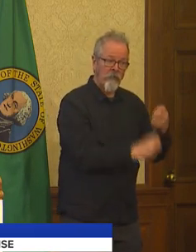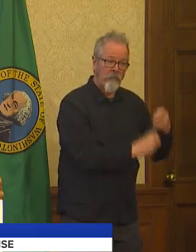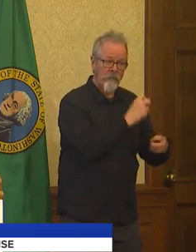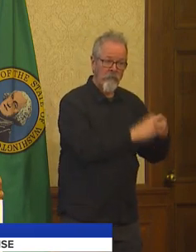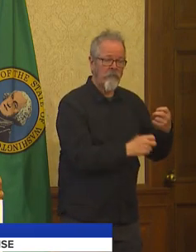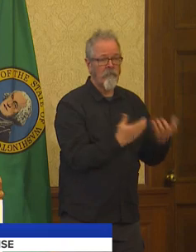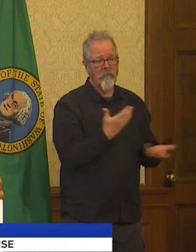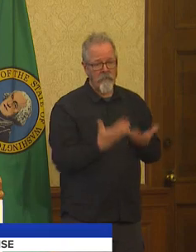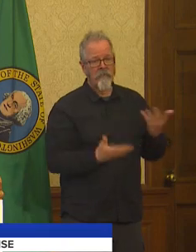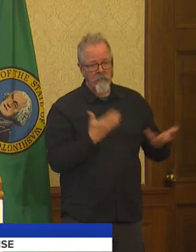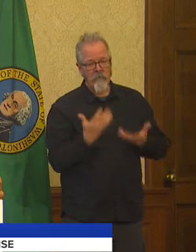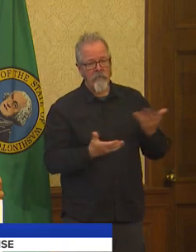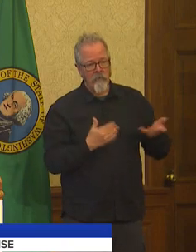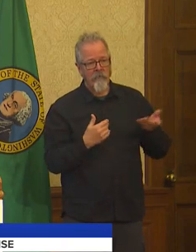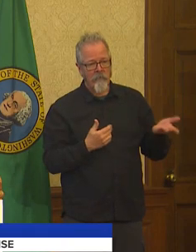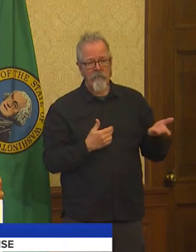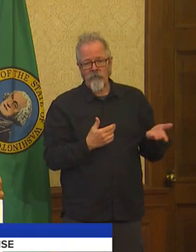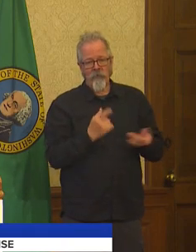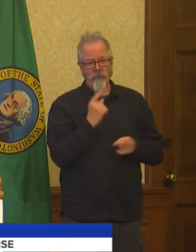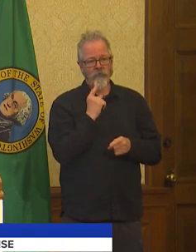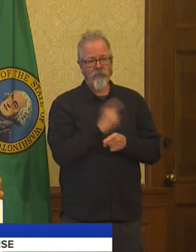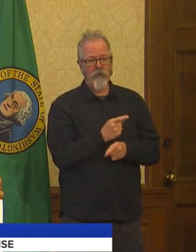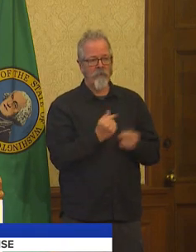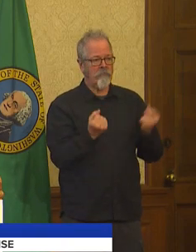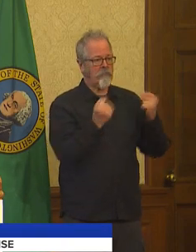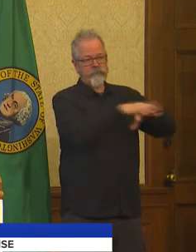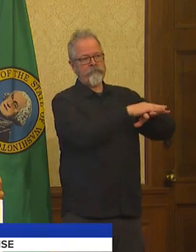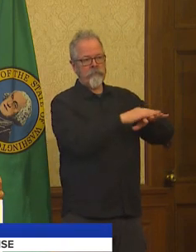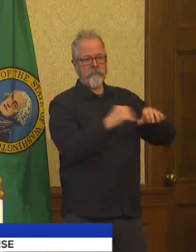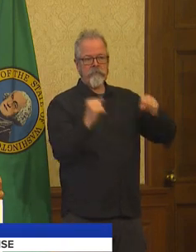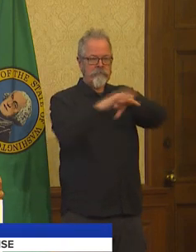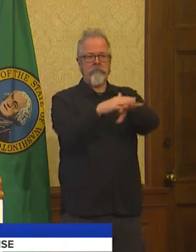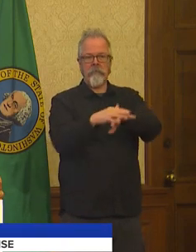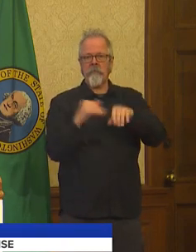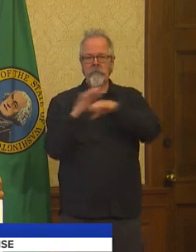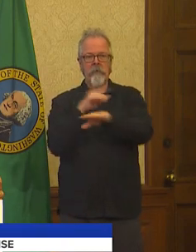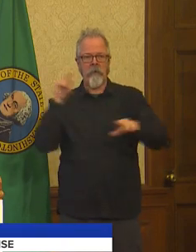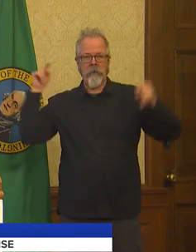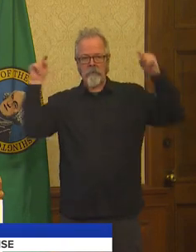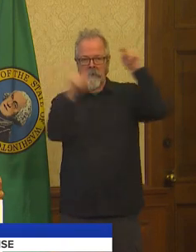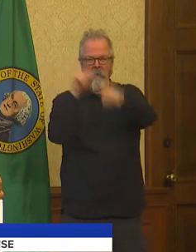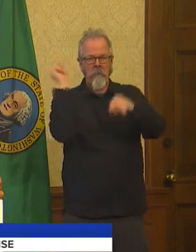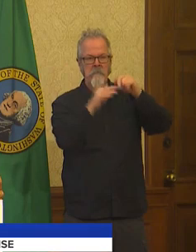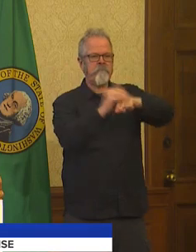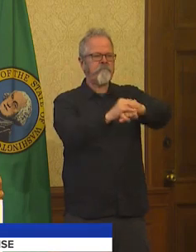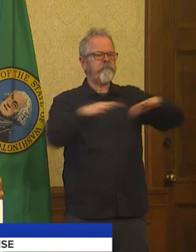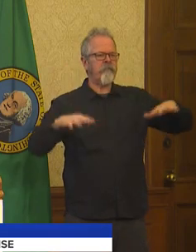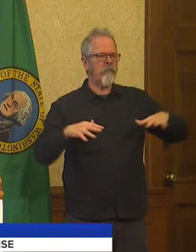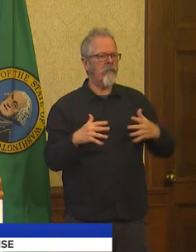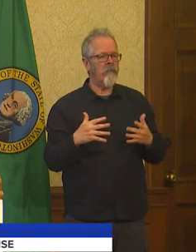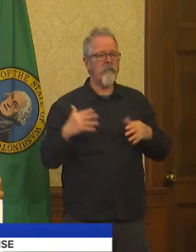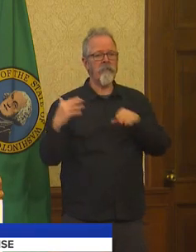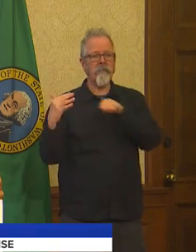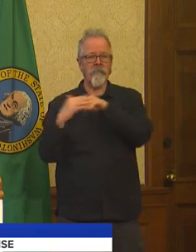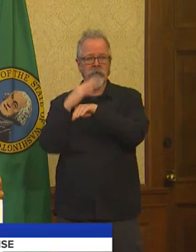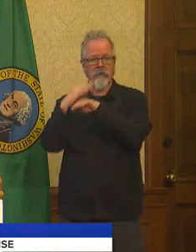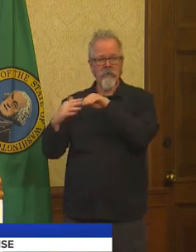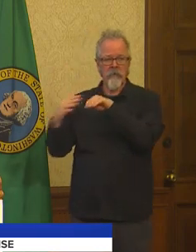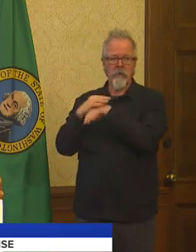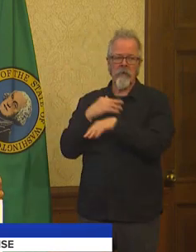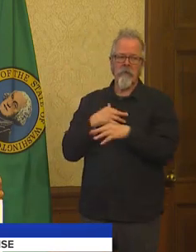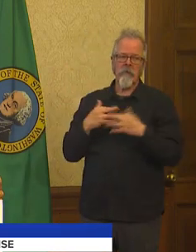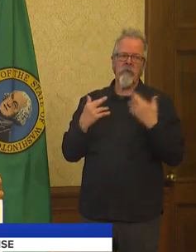some of that. But we'll open up our beach parks as soon as we get that all worked out, and hopefully that'll be fairly soon.